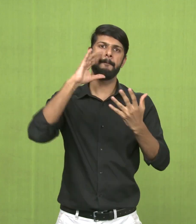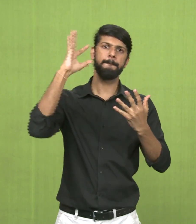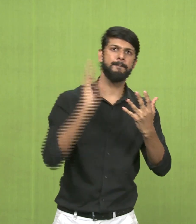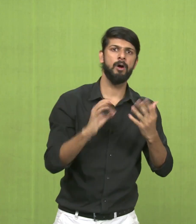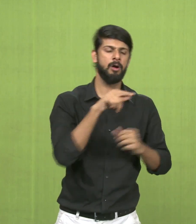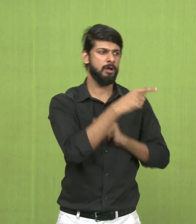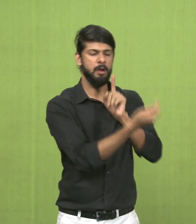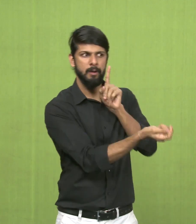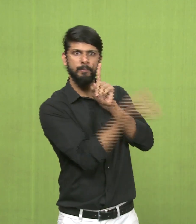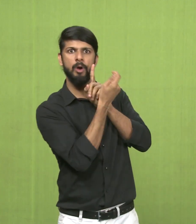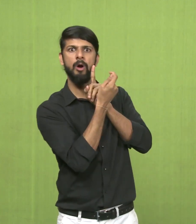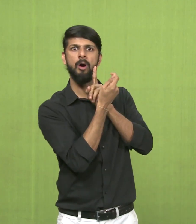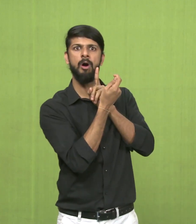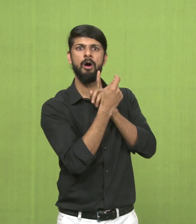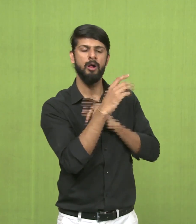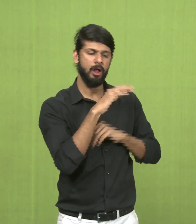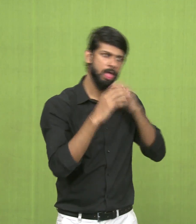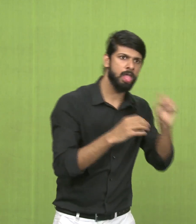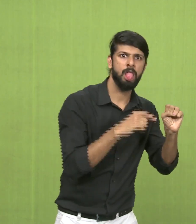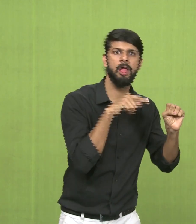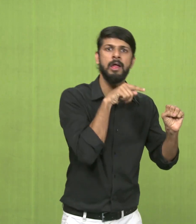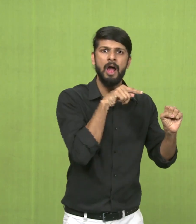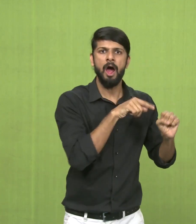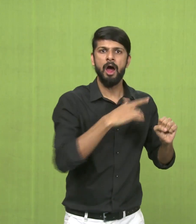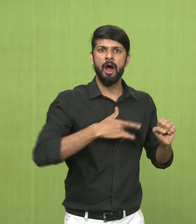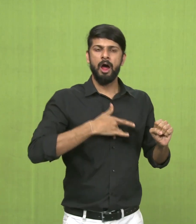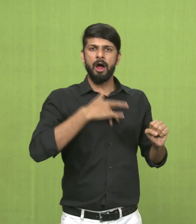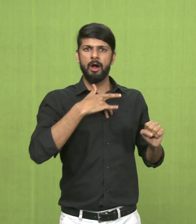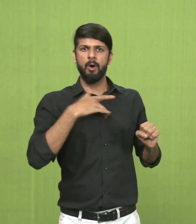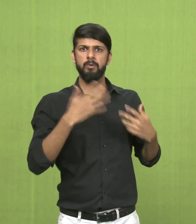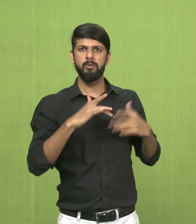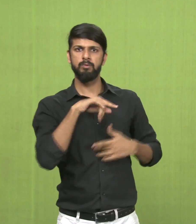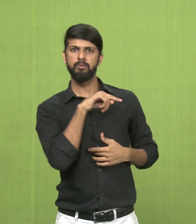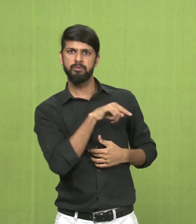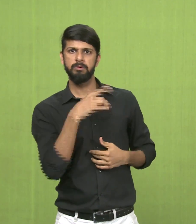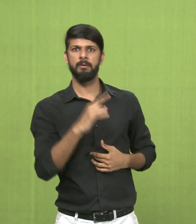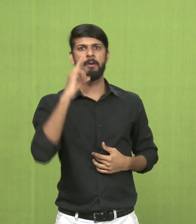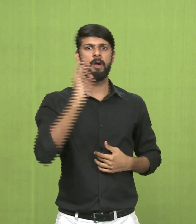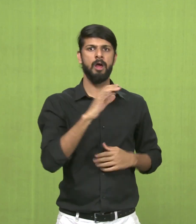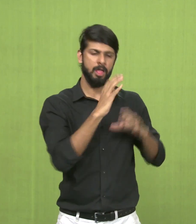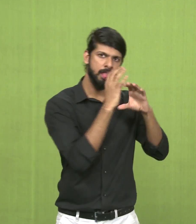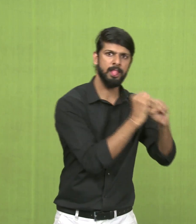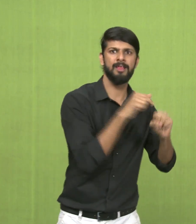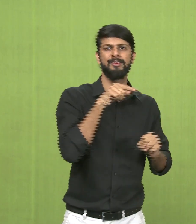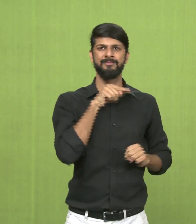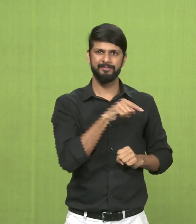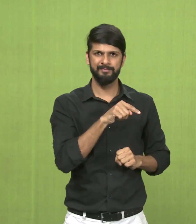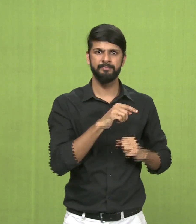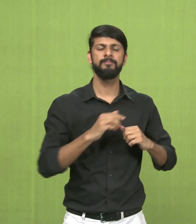the emotion that people are cutting trees, they are not careful for nature, and these ideas